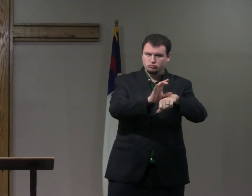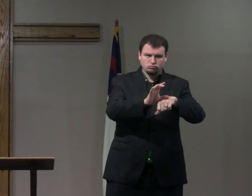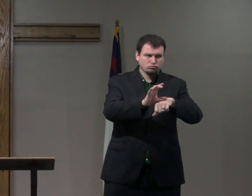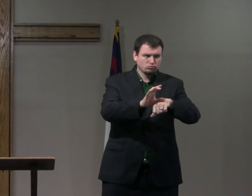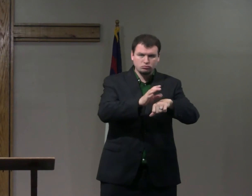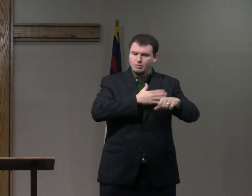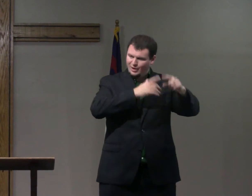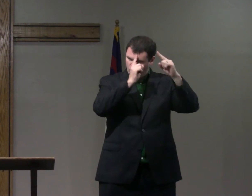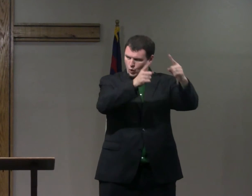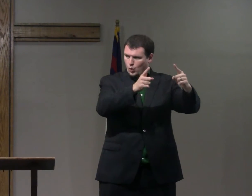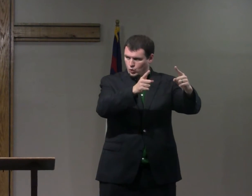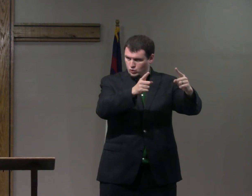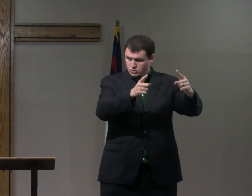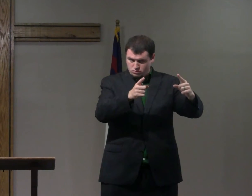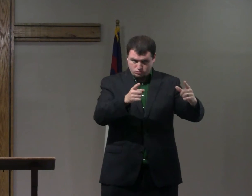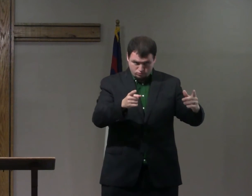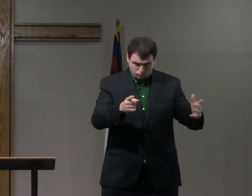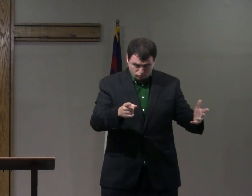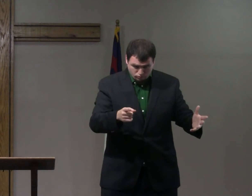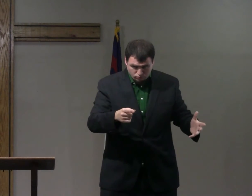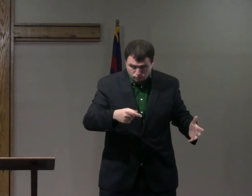My goal as a church.